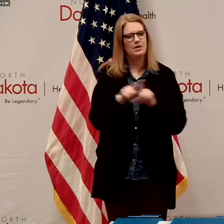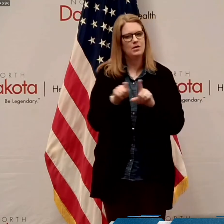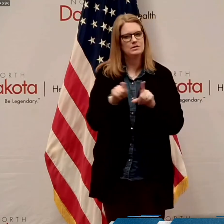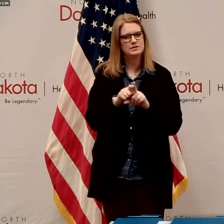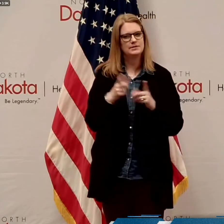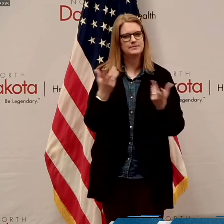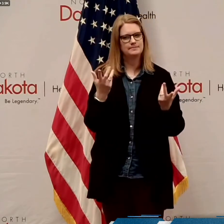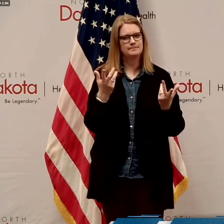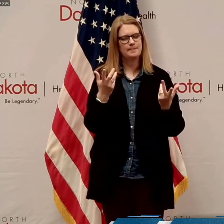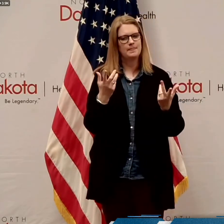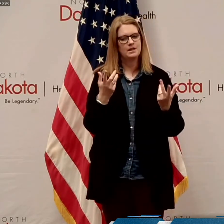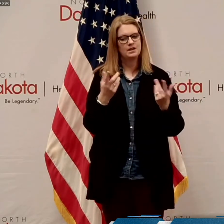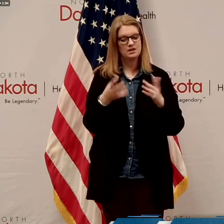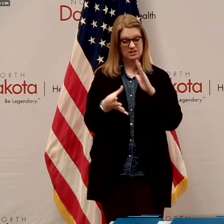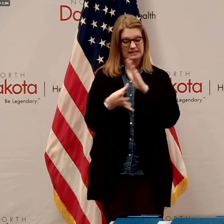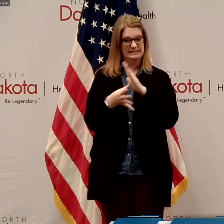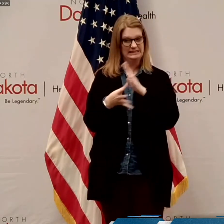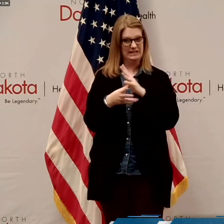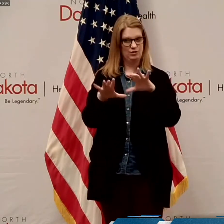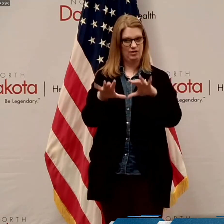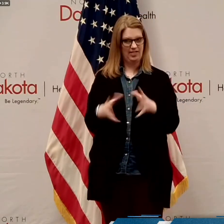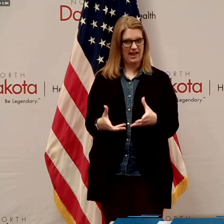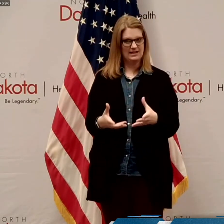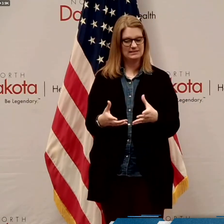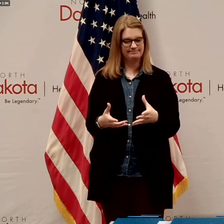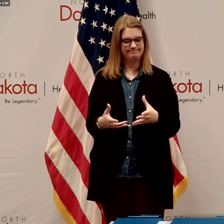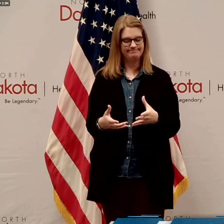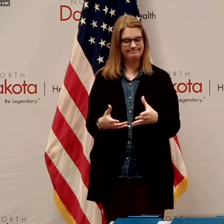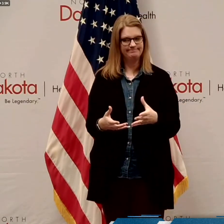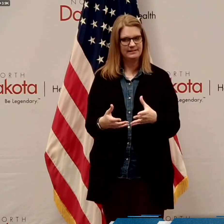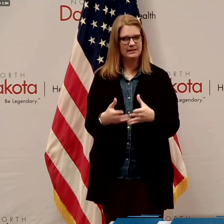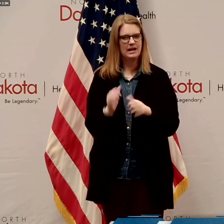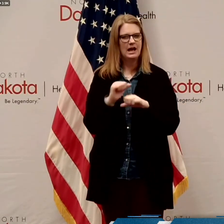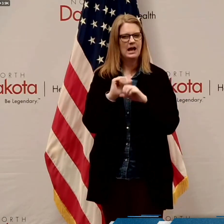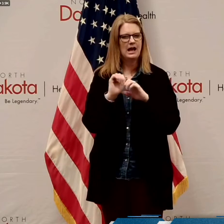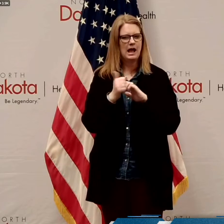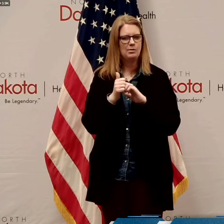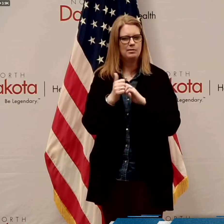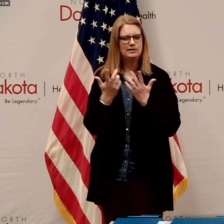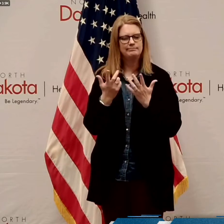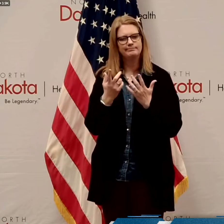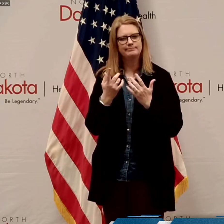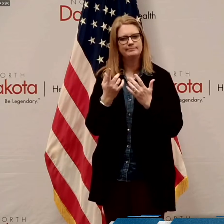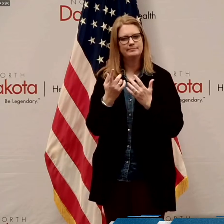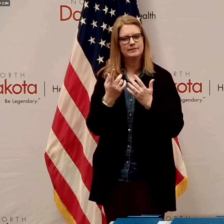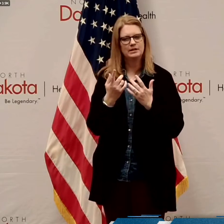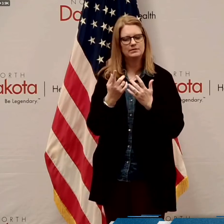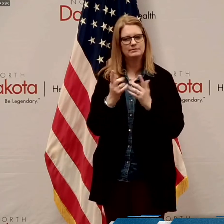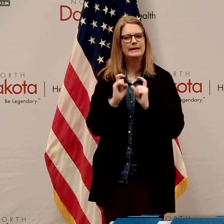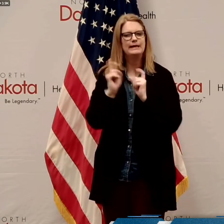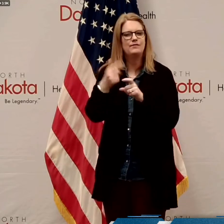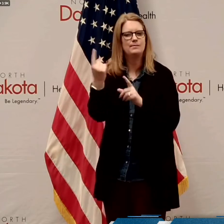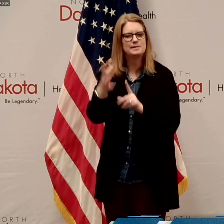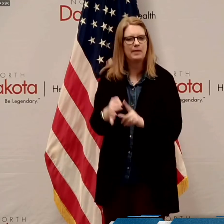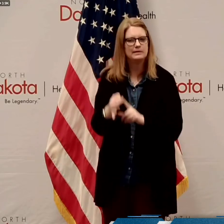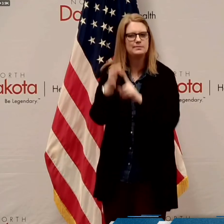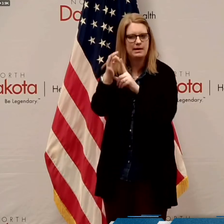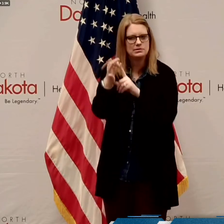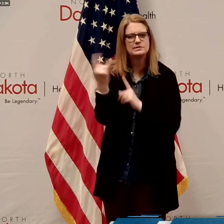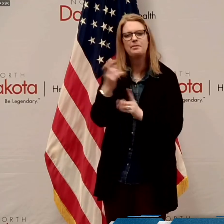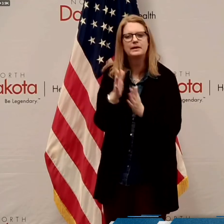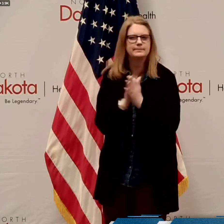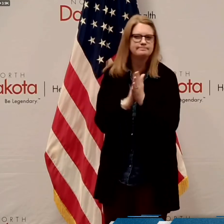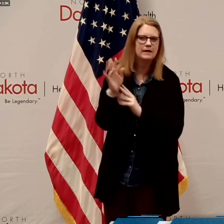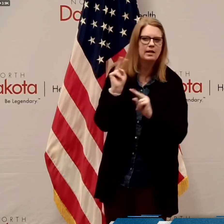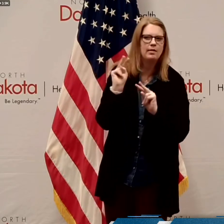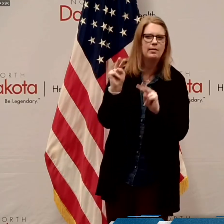do we create memories for those seniors? If they're going to lose some of those, how do we do something that's special? And again, there's been